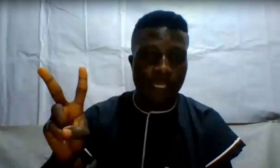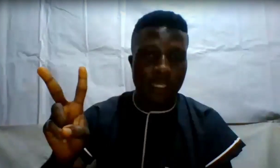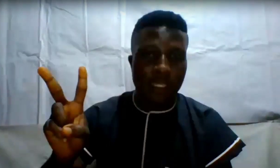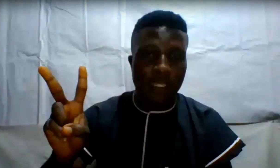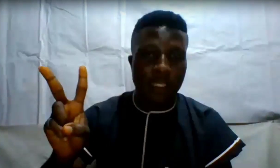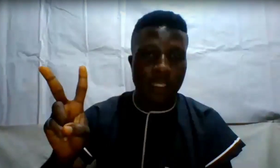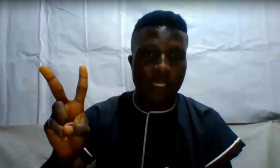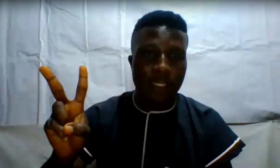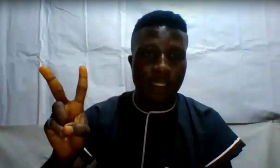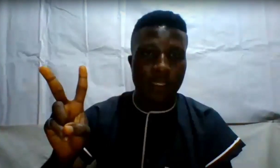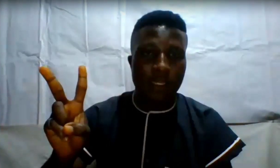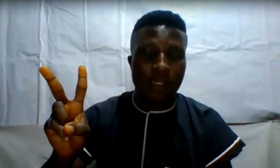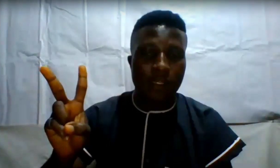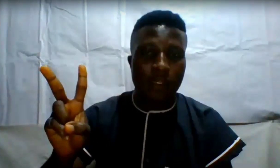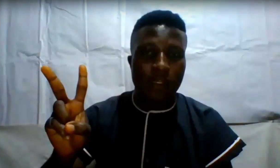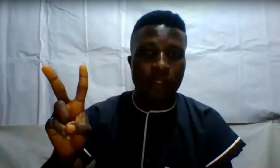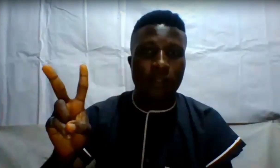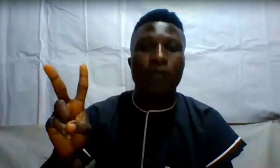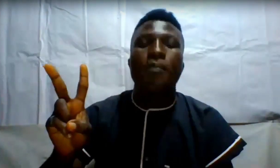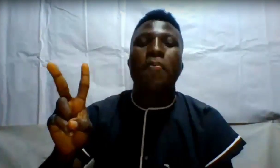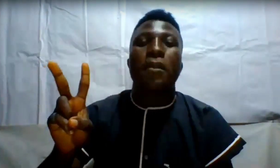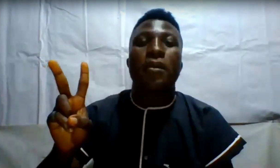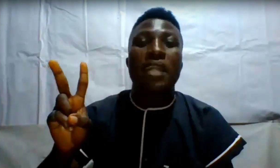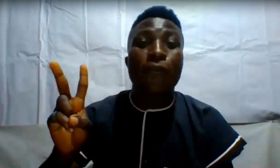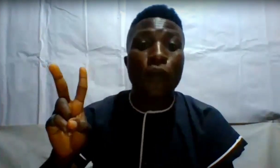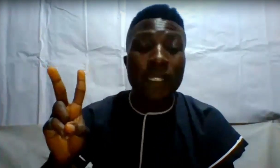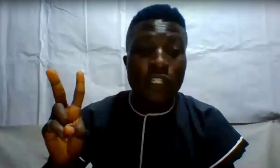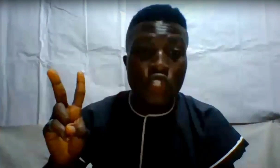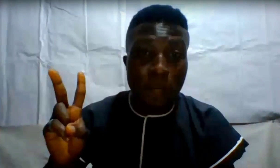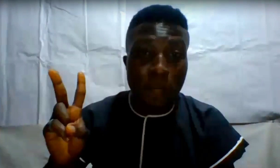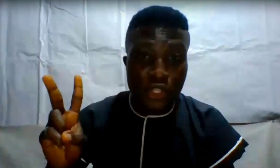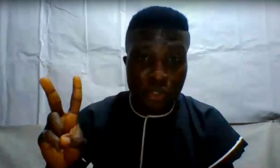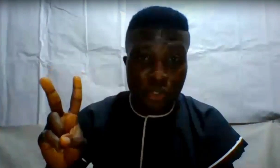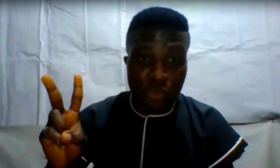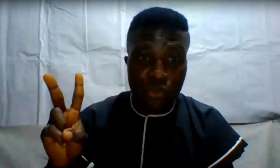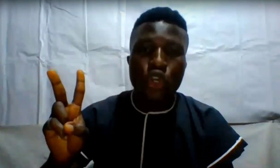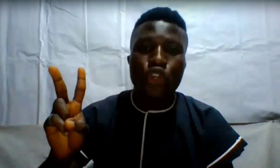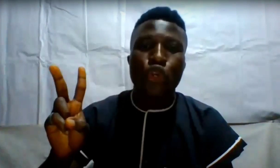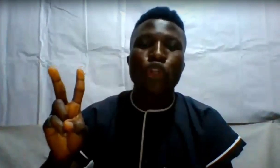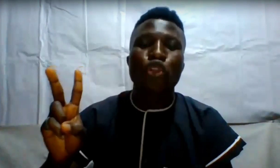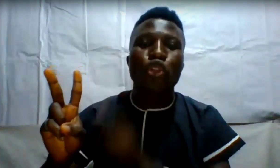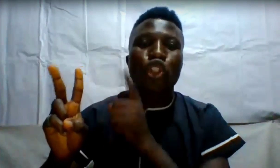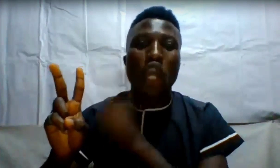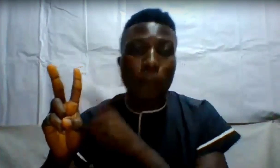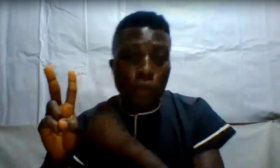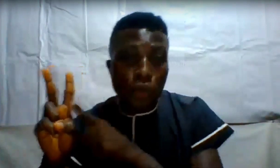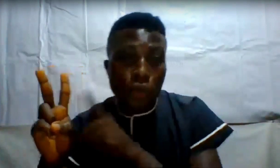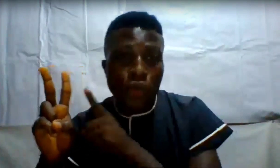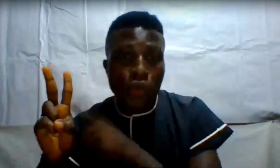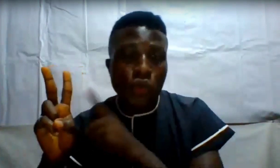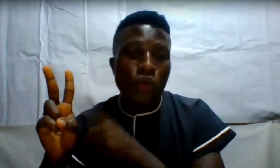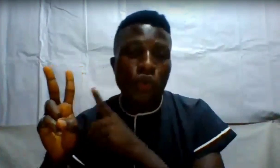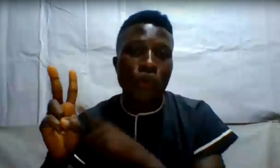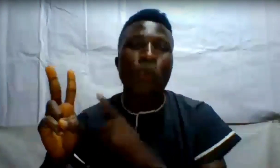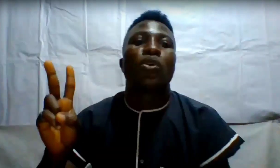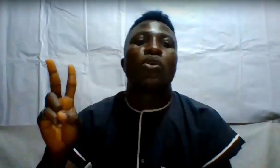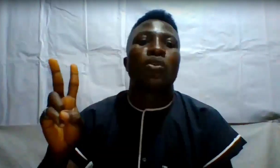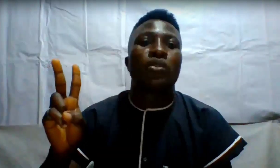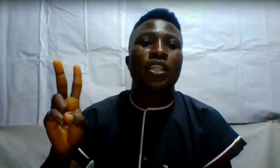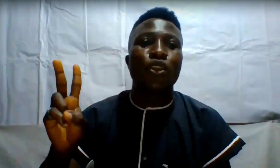Now for letter W, you're going to double the U, so to speak. So